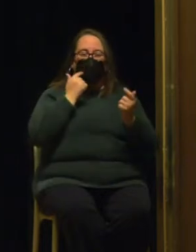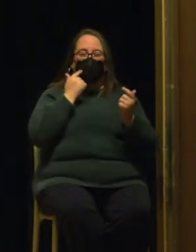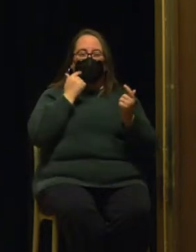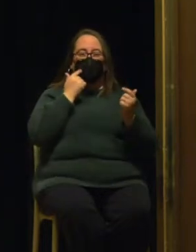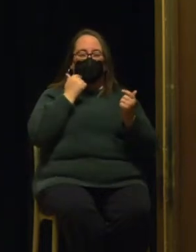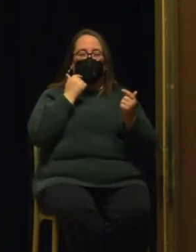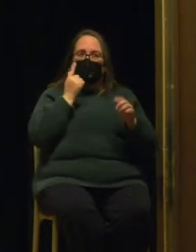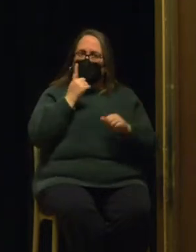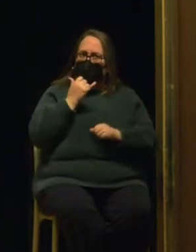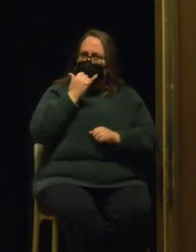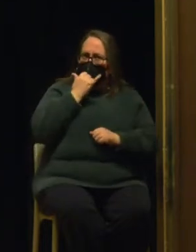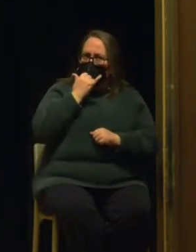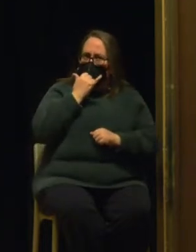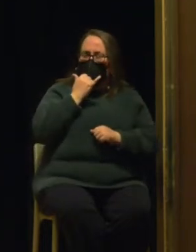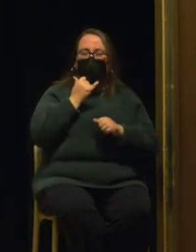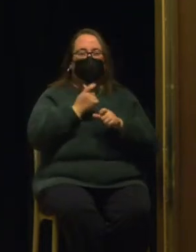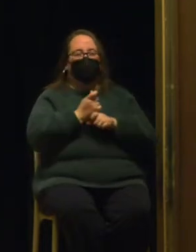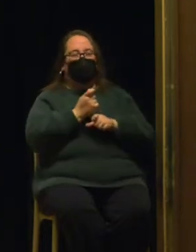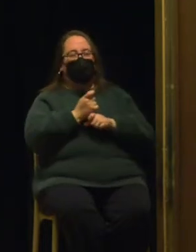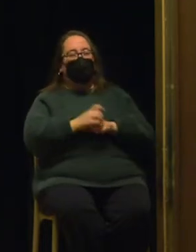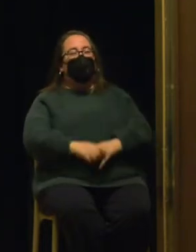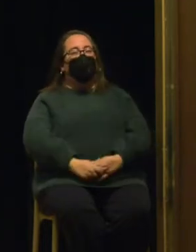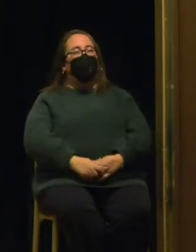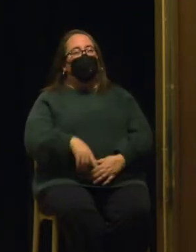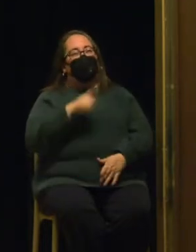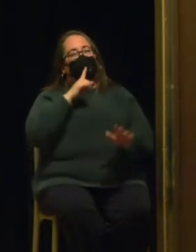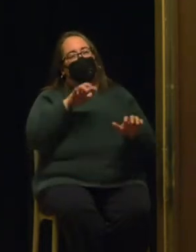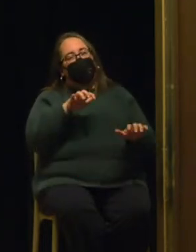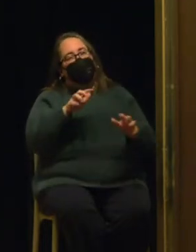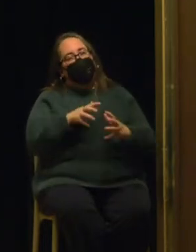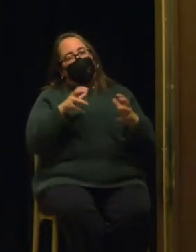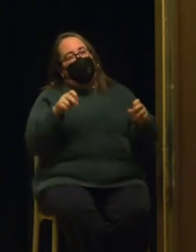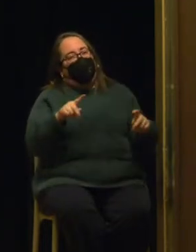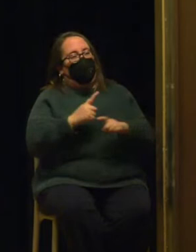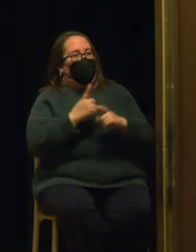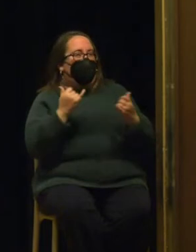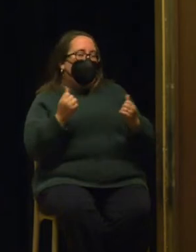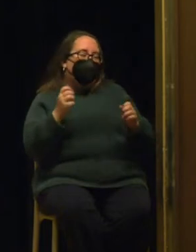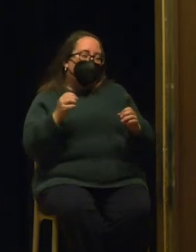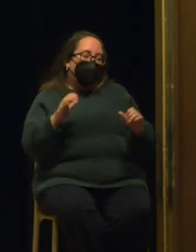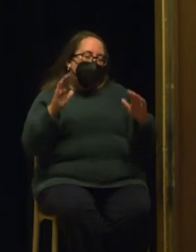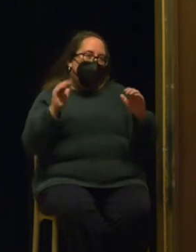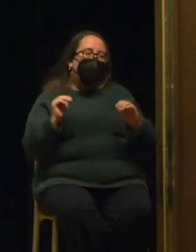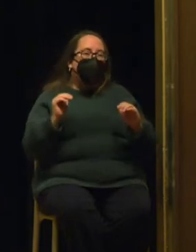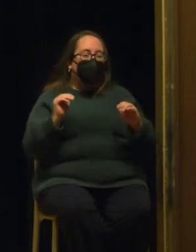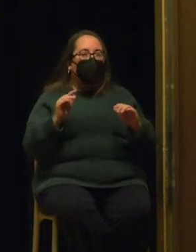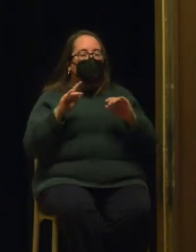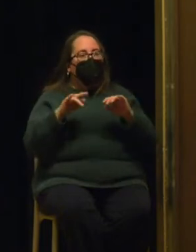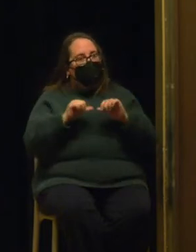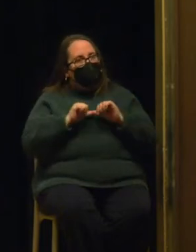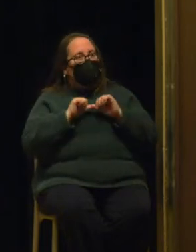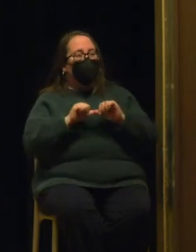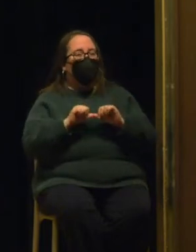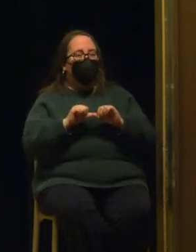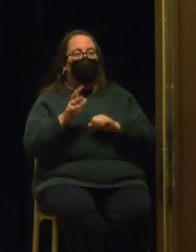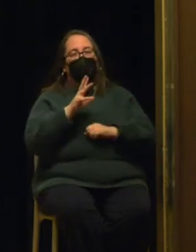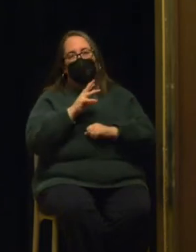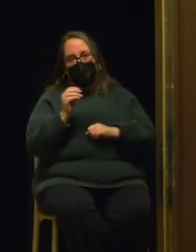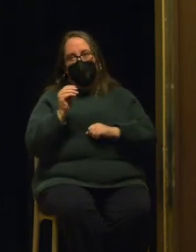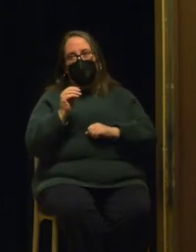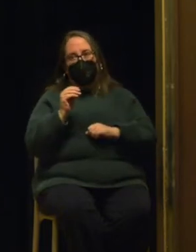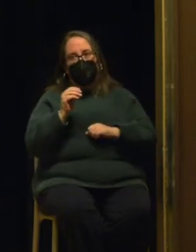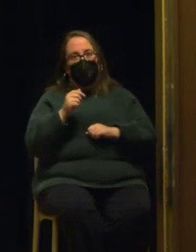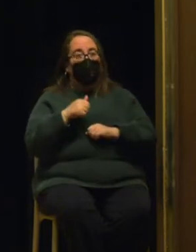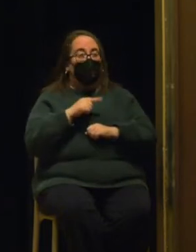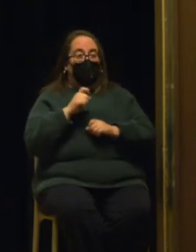something's wrong, because there are a lot of opportunities right now. So I hope that that stays open. And we